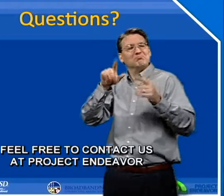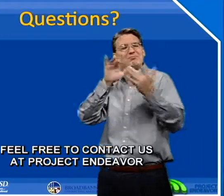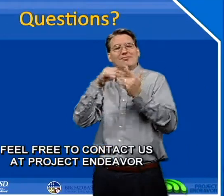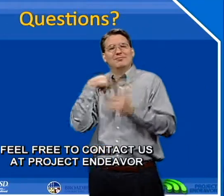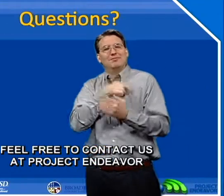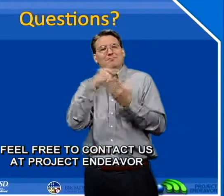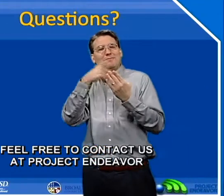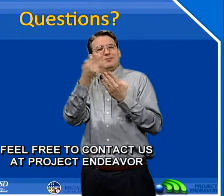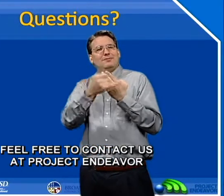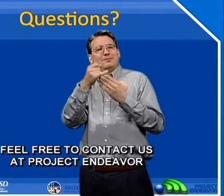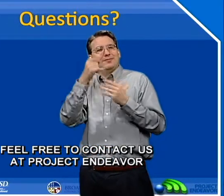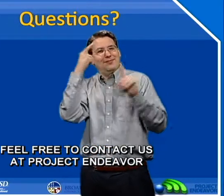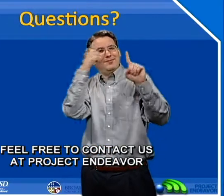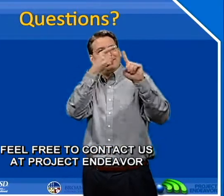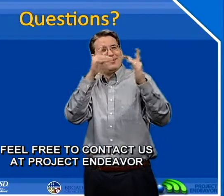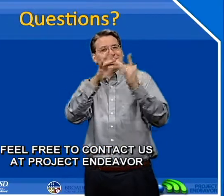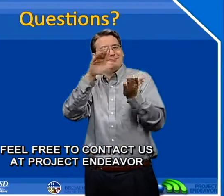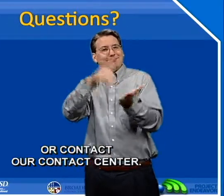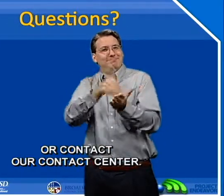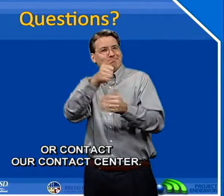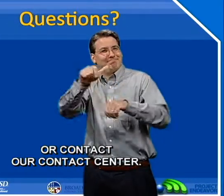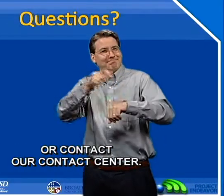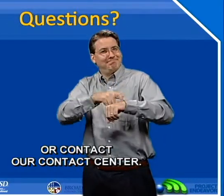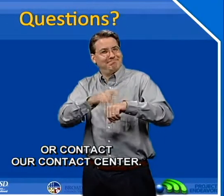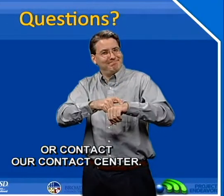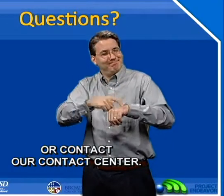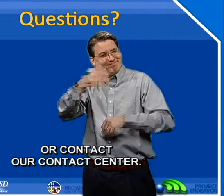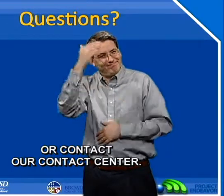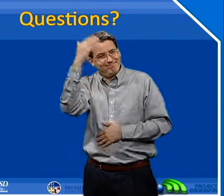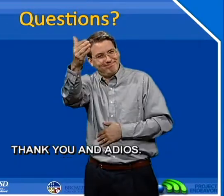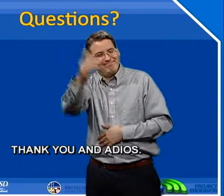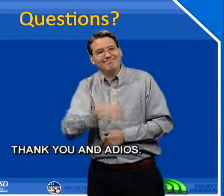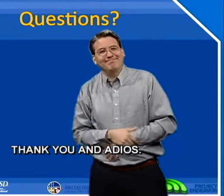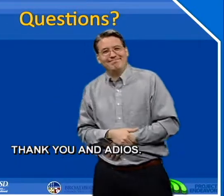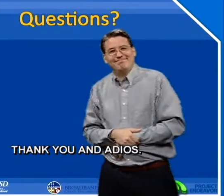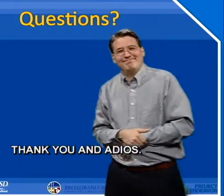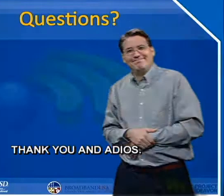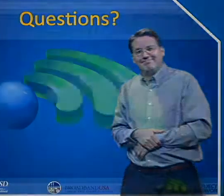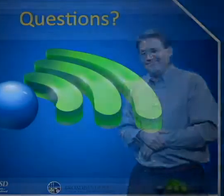feel free to contact us at Project Endeavor or contact our contact center. Thank you and adios.